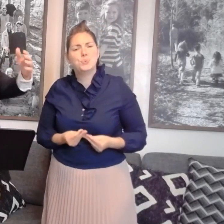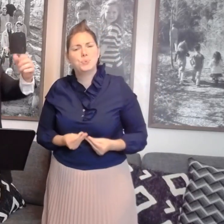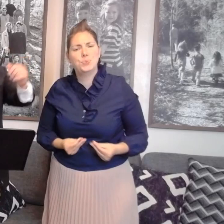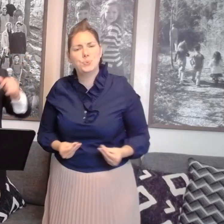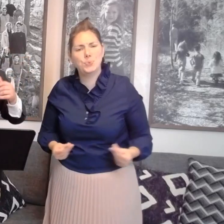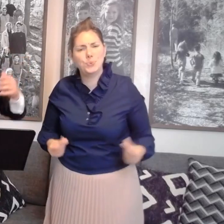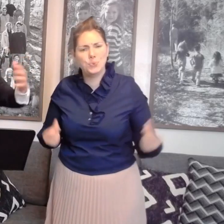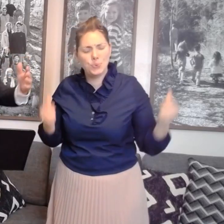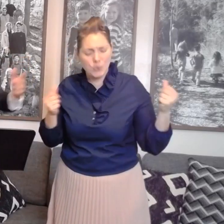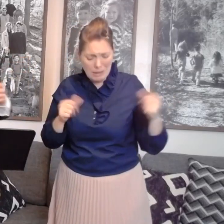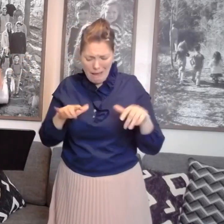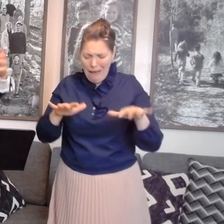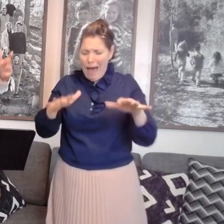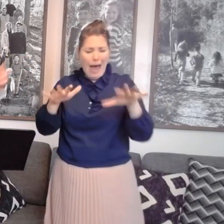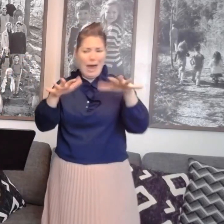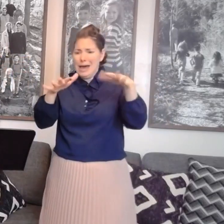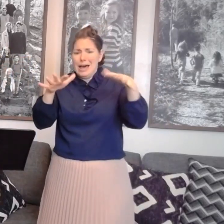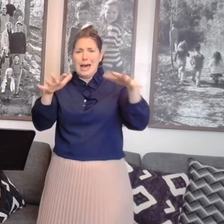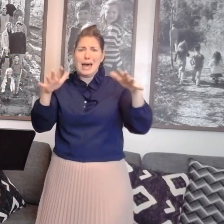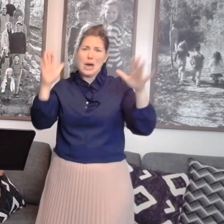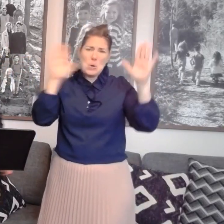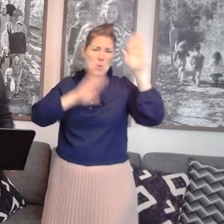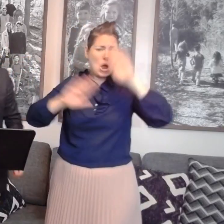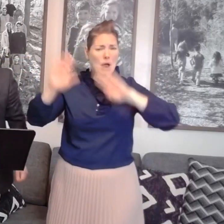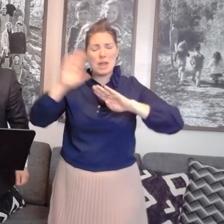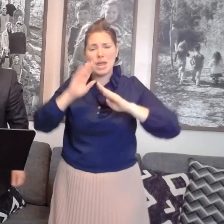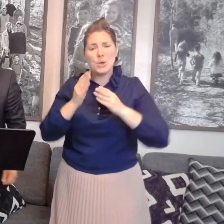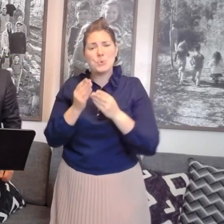Let Him take that anxiety, that worry.